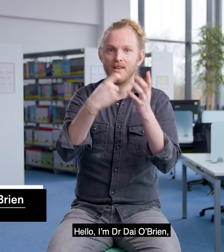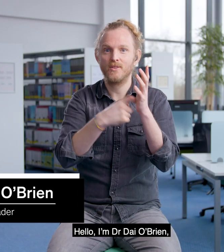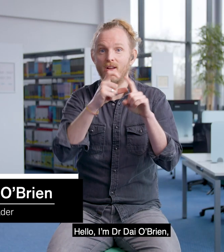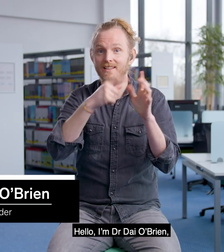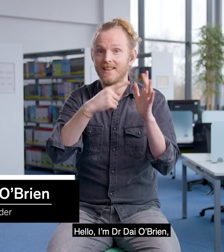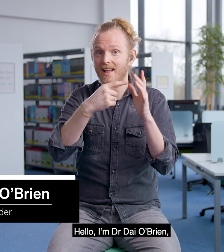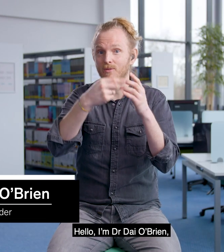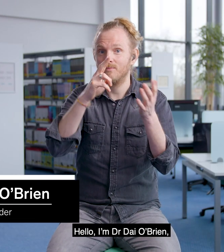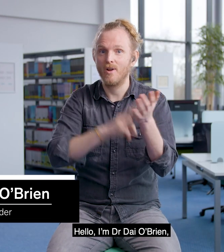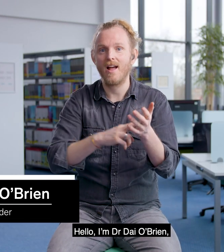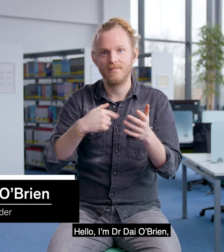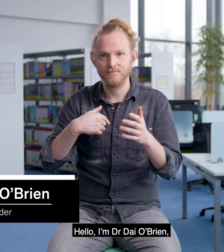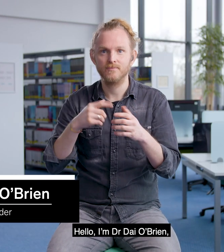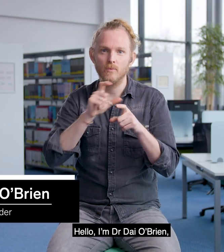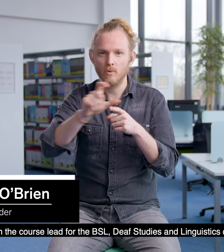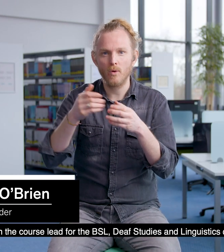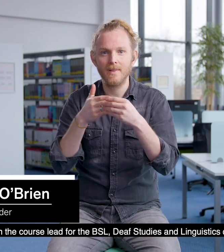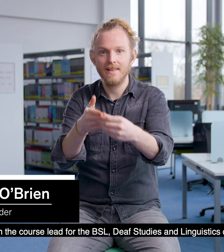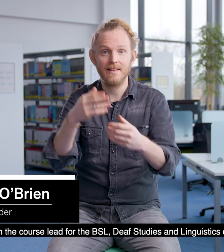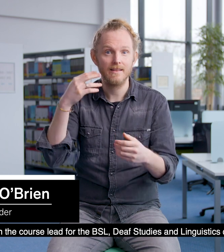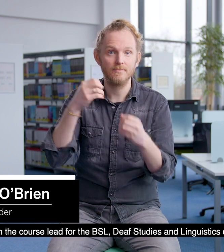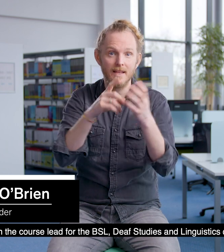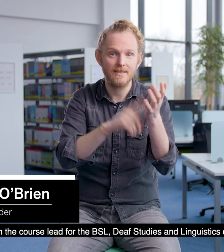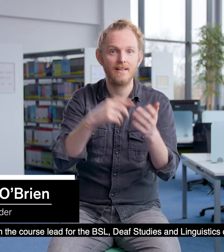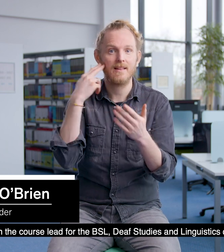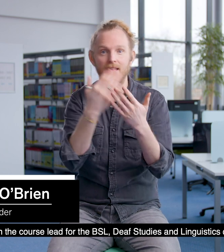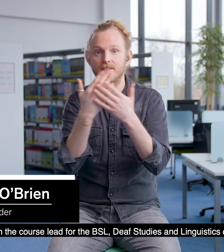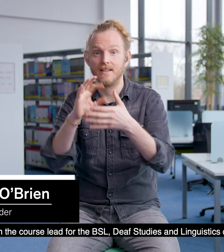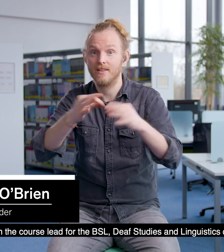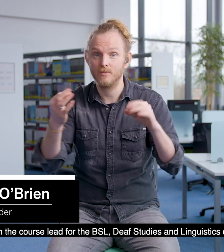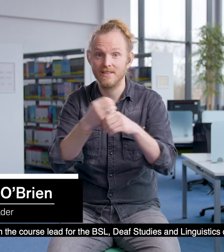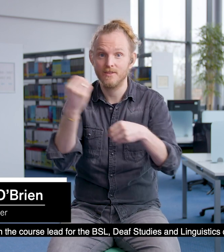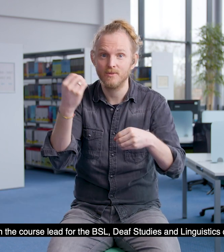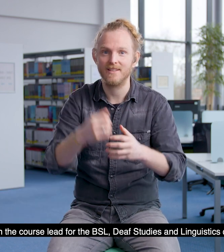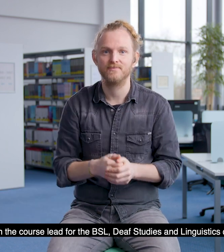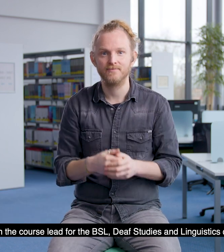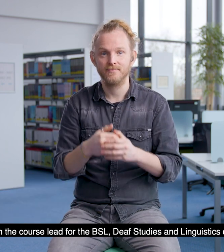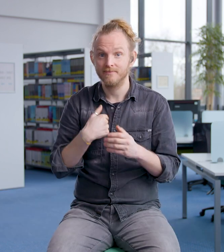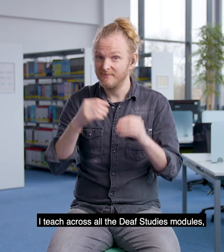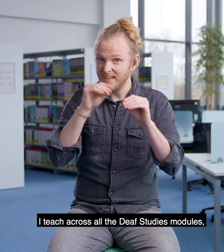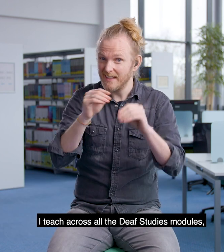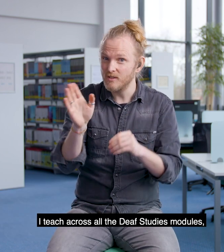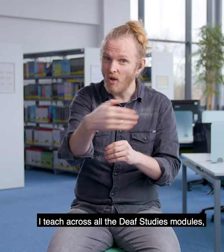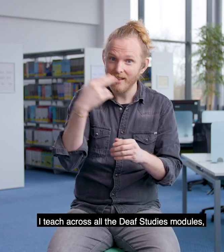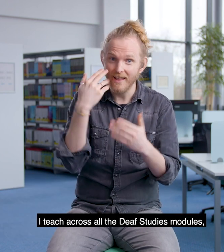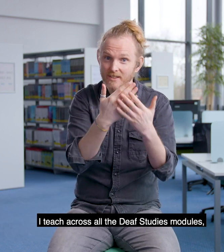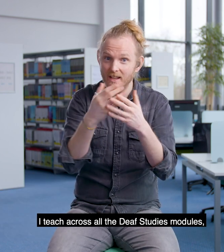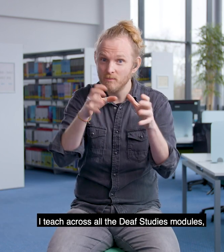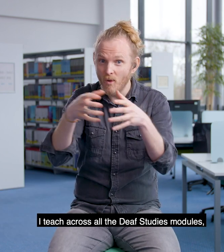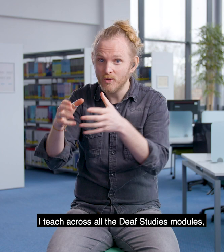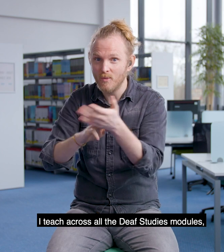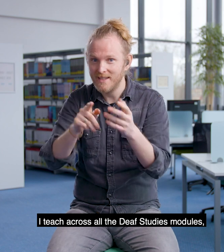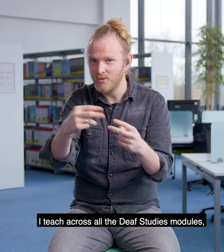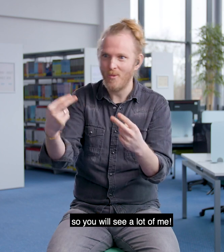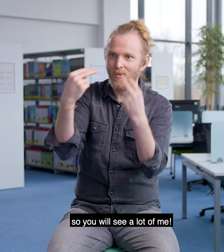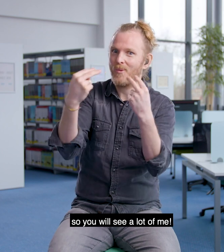Hello, I'm Dr Di O'Brien. I'm the course lead for the BSL Deaf Studies and Linguistics degree. I teach across all the Deaf